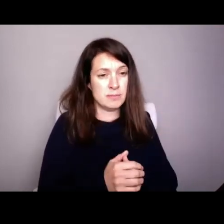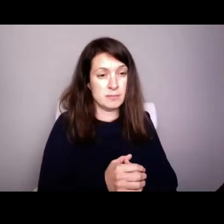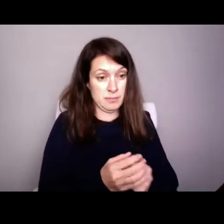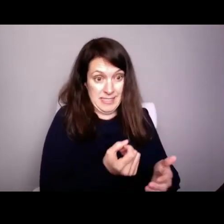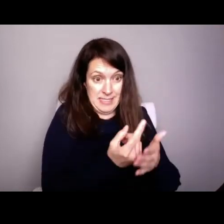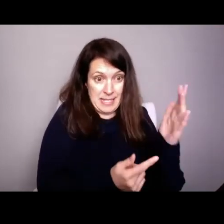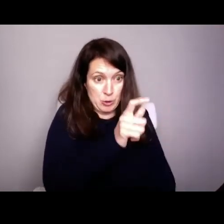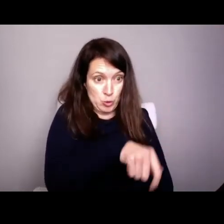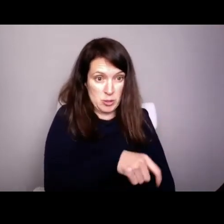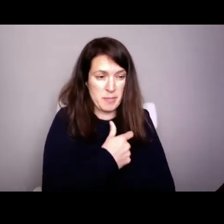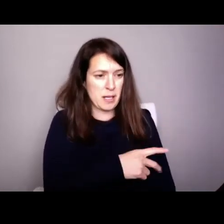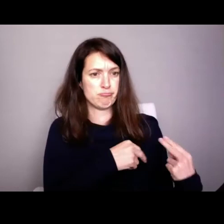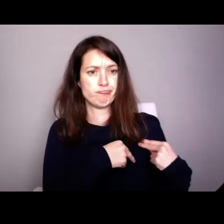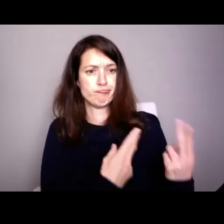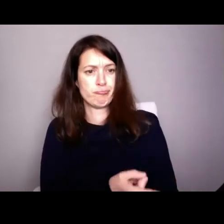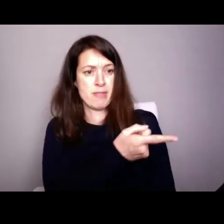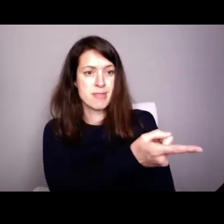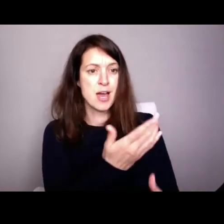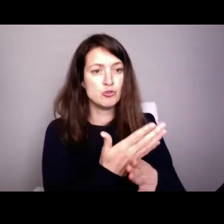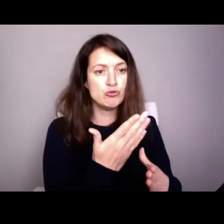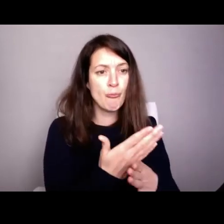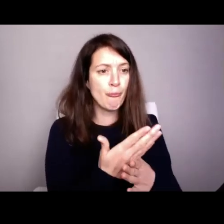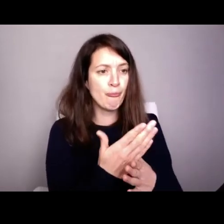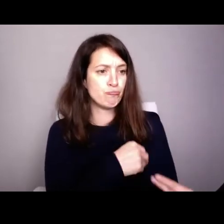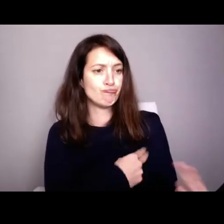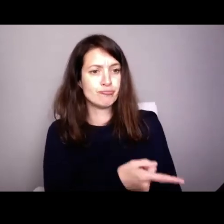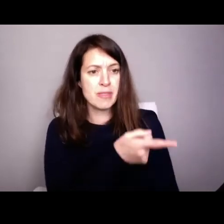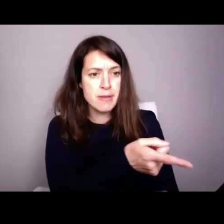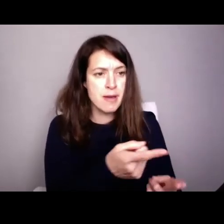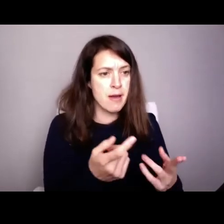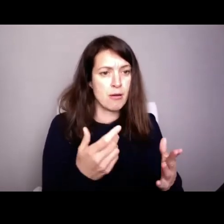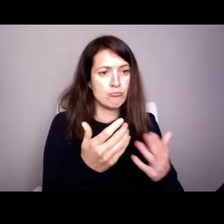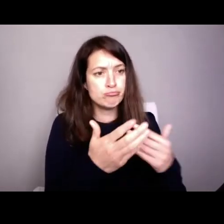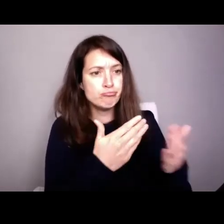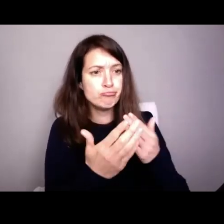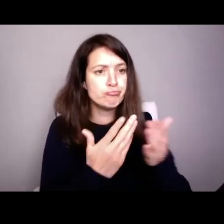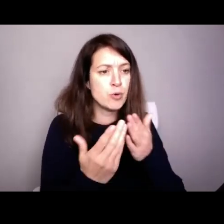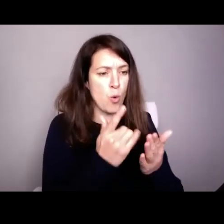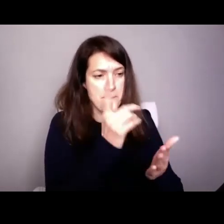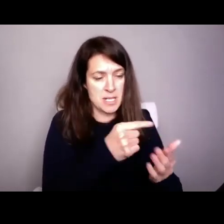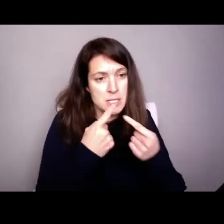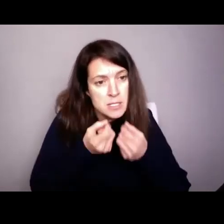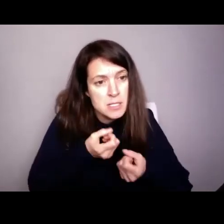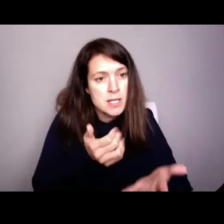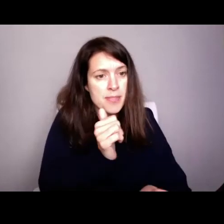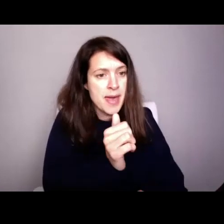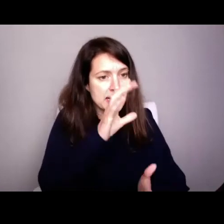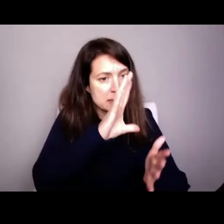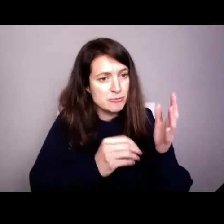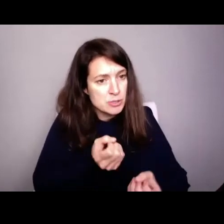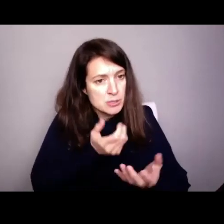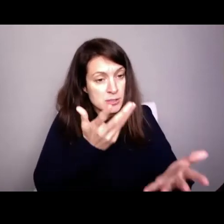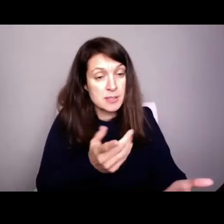disabled students to do this work through disclosing their individual experience. However, listening to disabled students